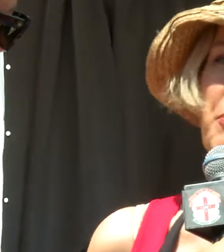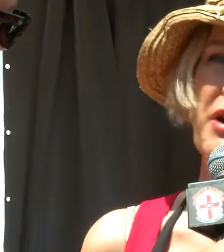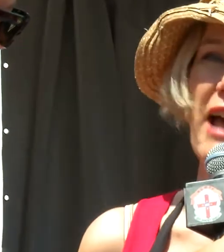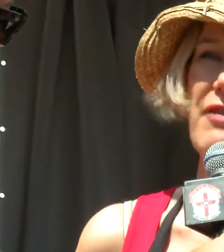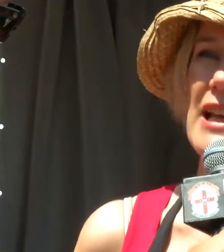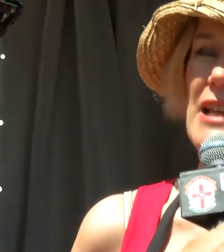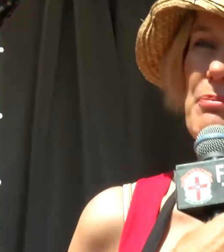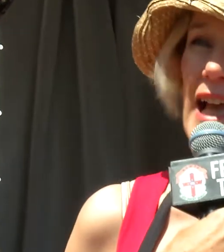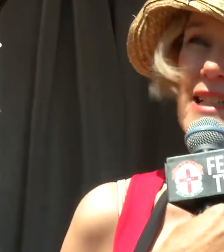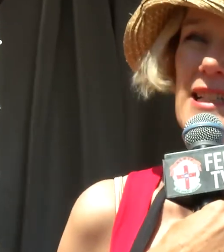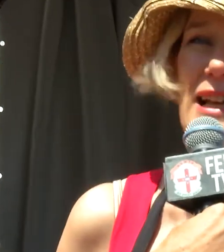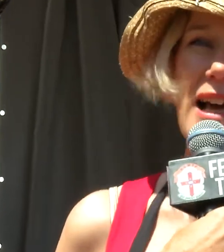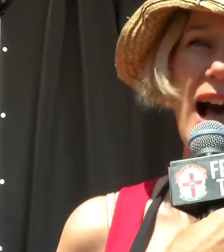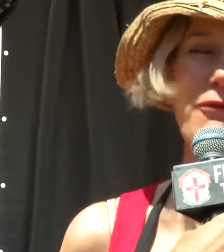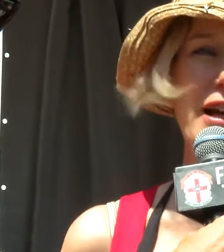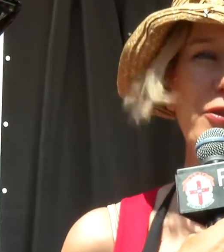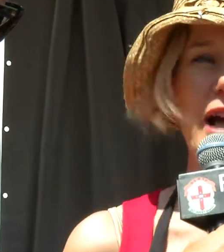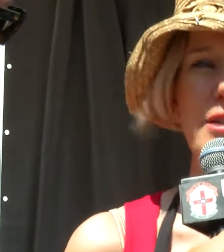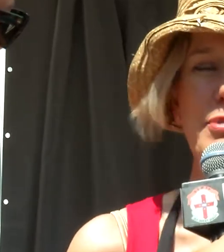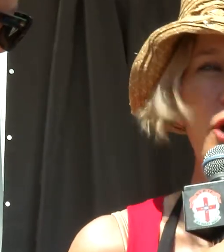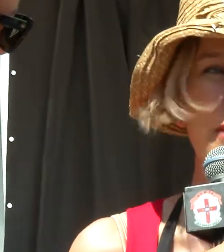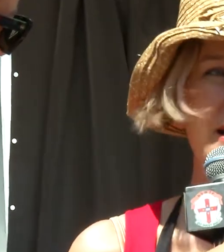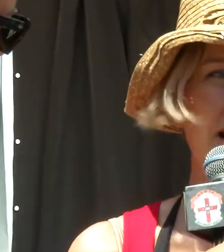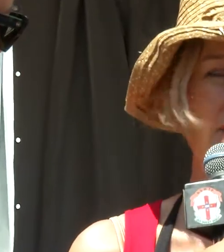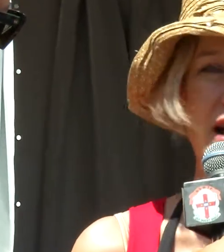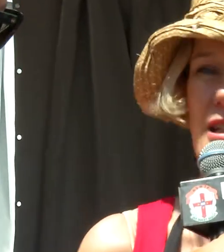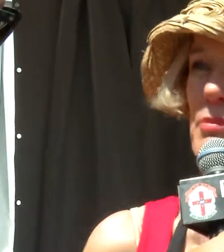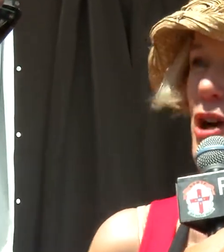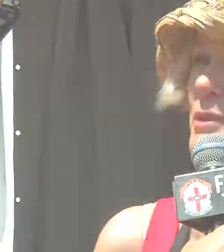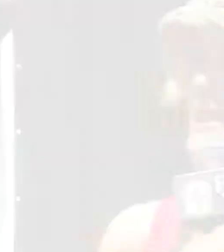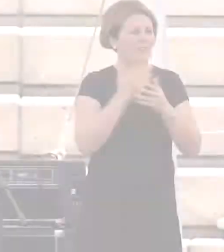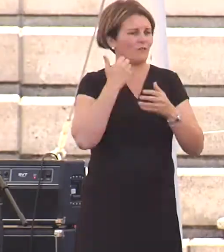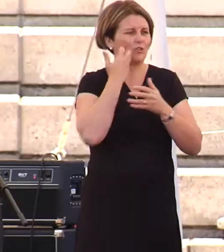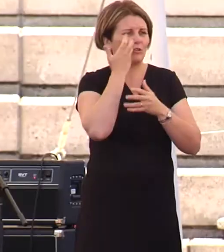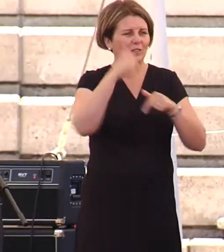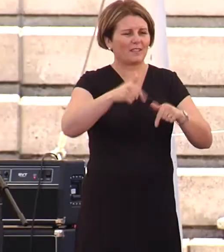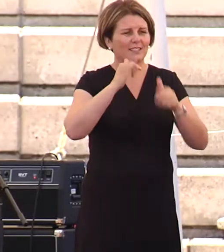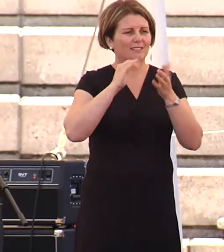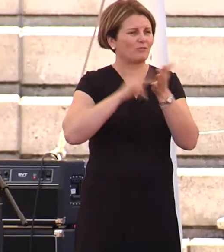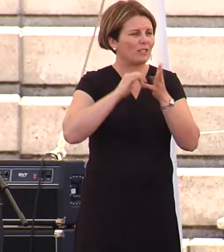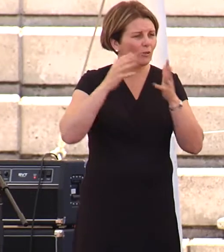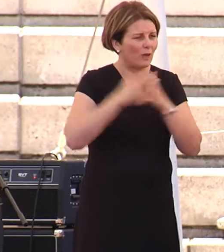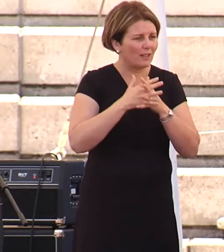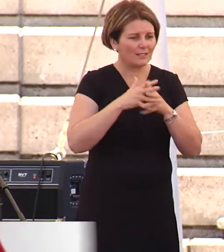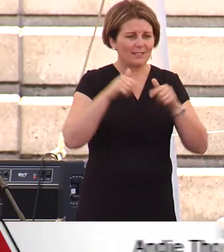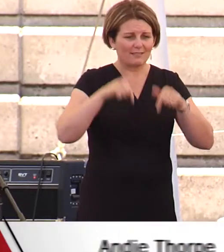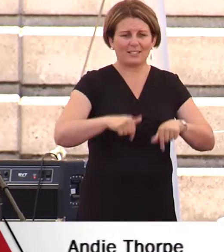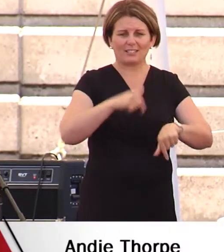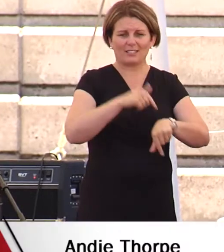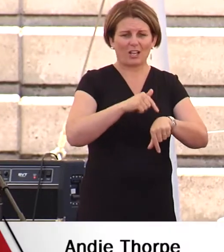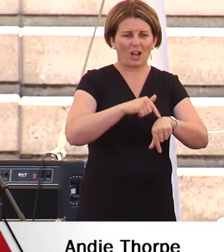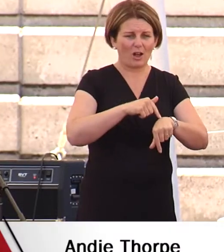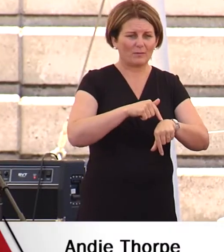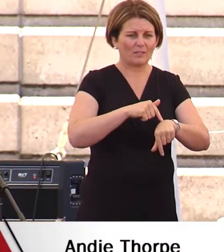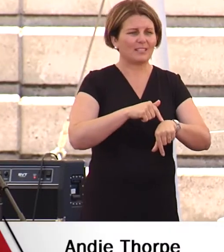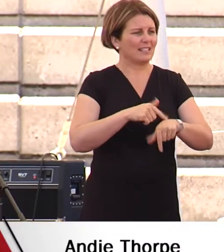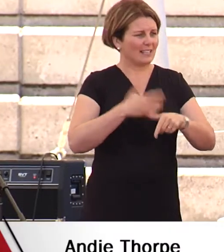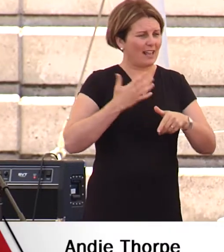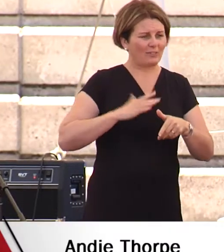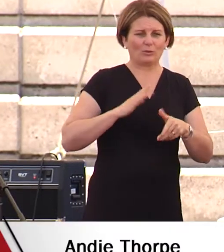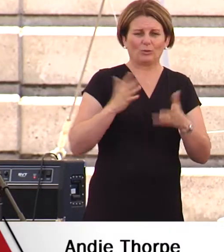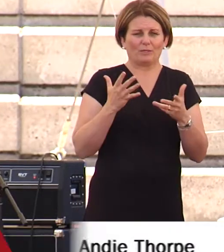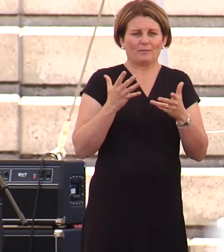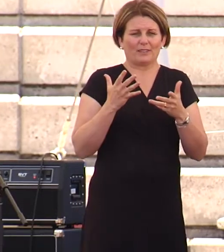mean we won't have any places halfway through our diplomas and advanced diplomas. This is the time to add investment to schools and